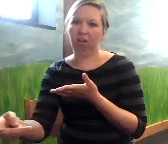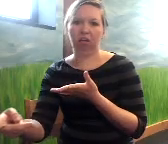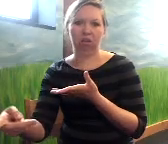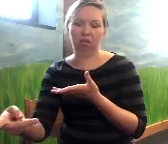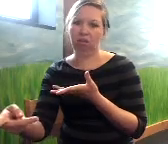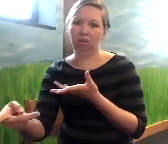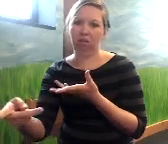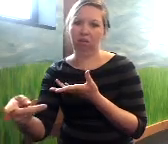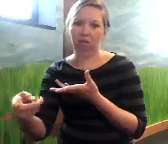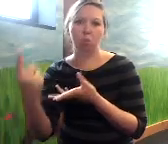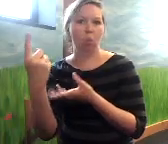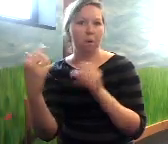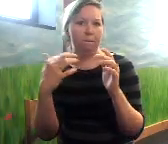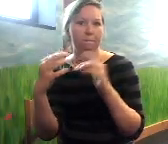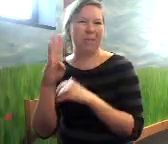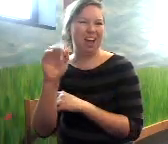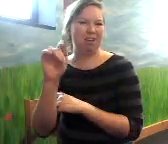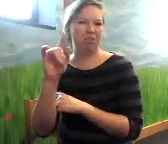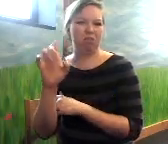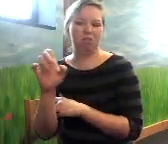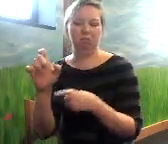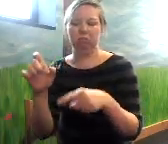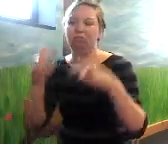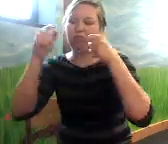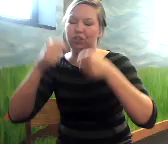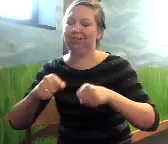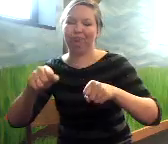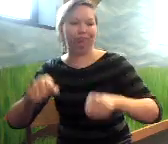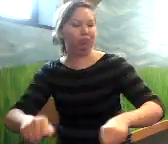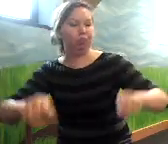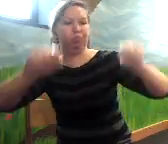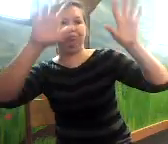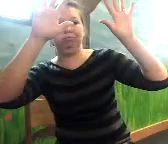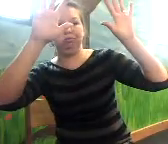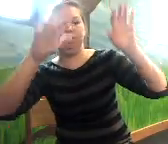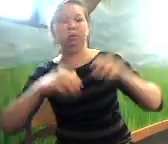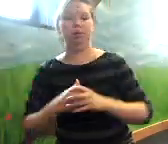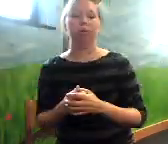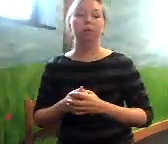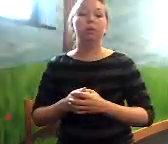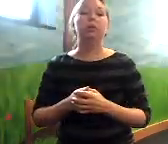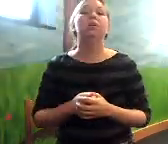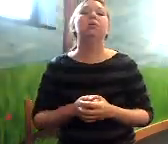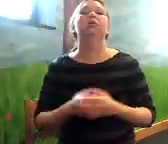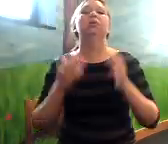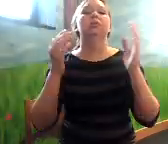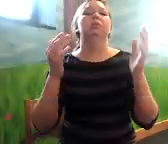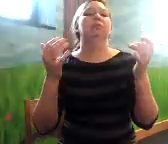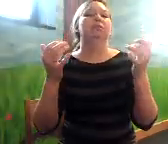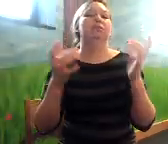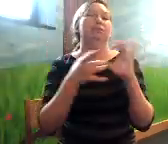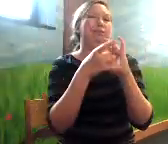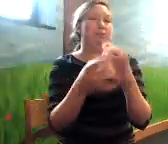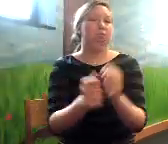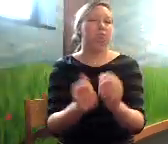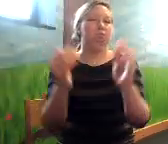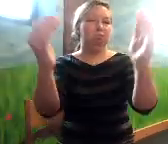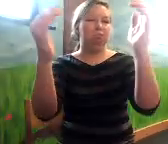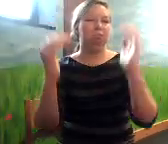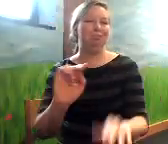spelled D-I-E-M, was the leader of South Vietnam. One of the more interesting things about Diem was that